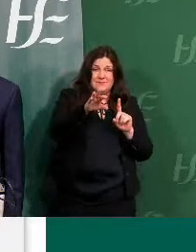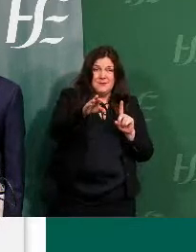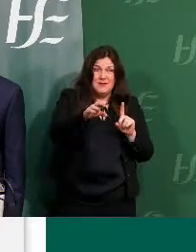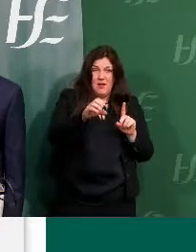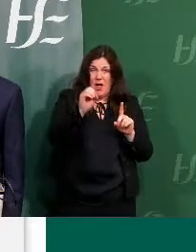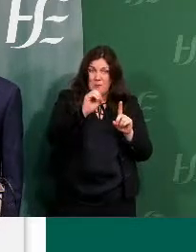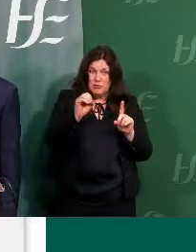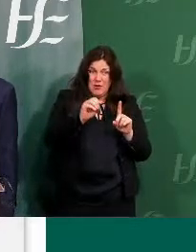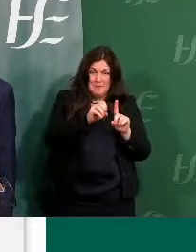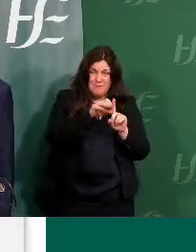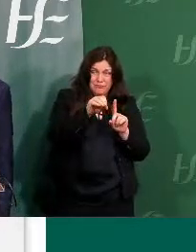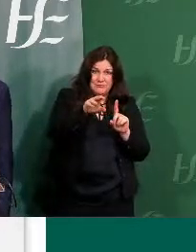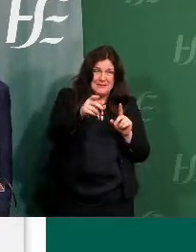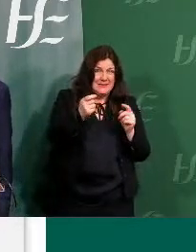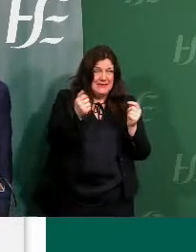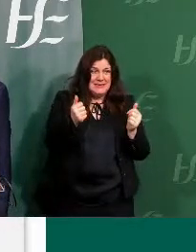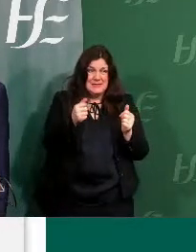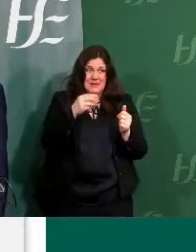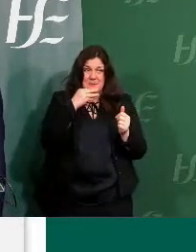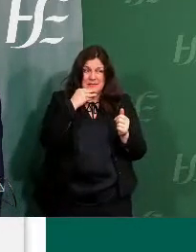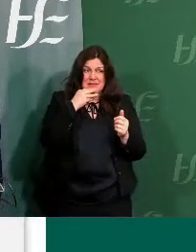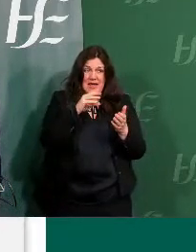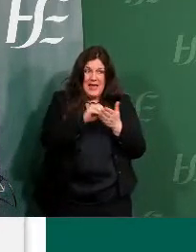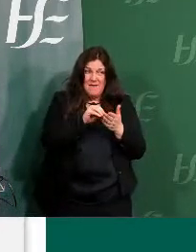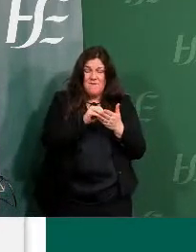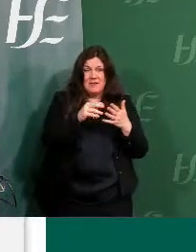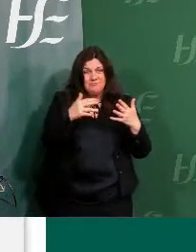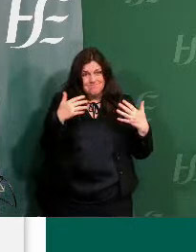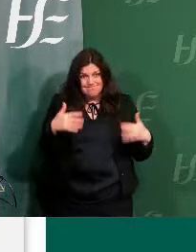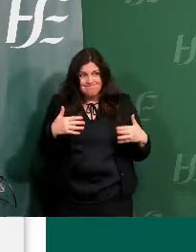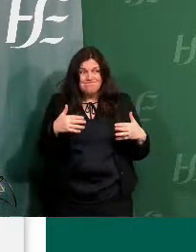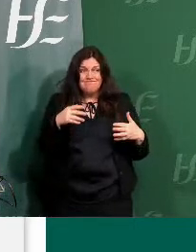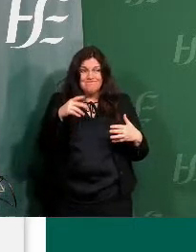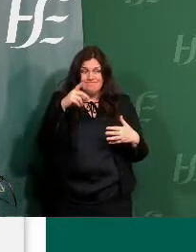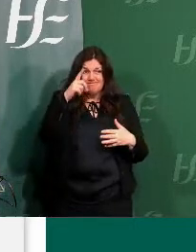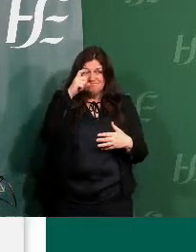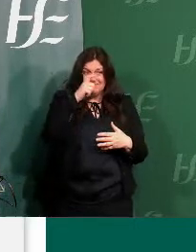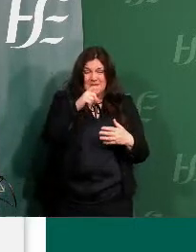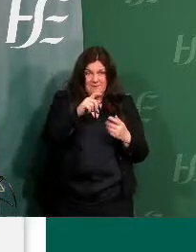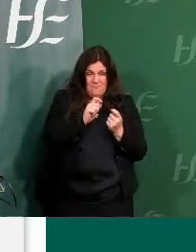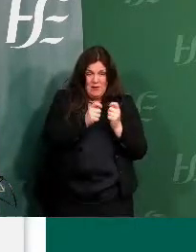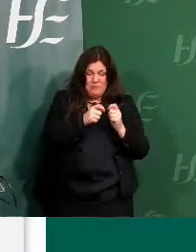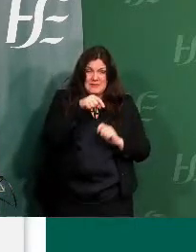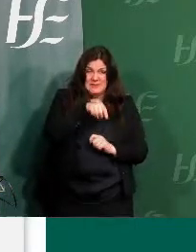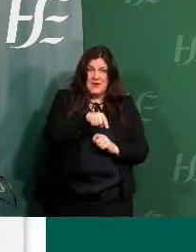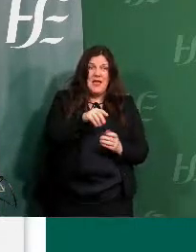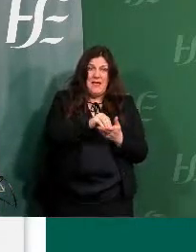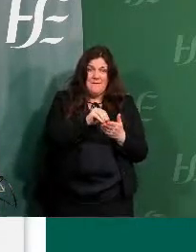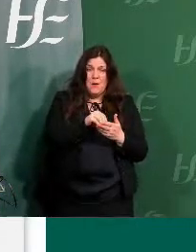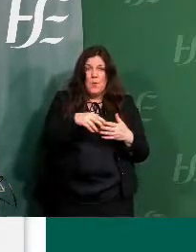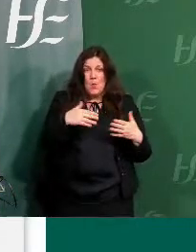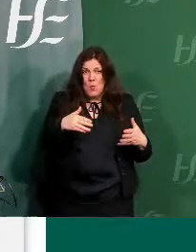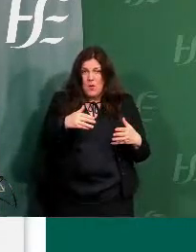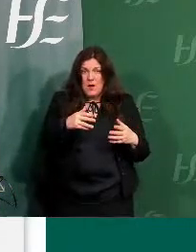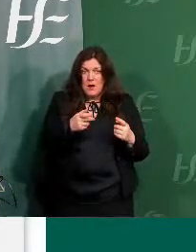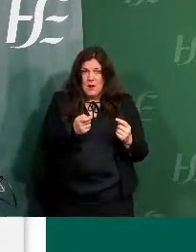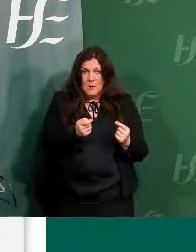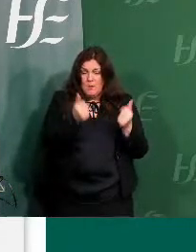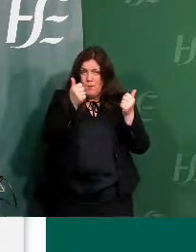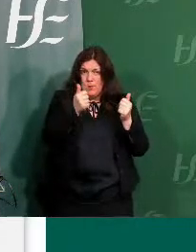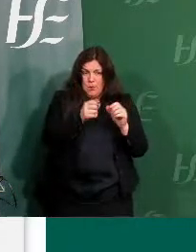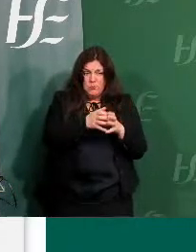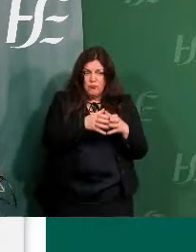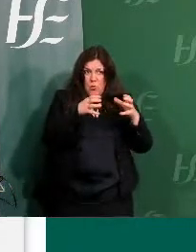severity and vaccine effectiveness against Omicron variant, but it's all pointing that this variant has a significant growth advantage, which means